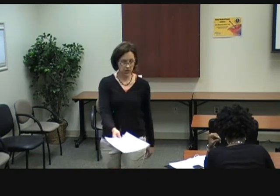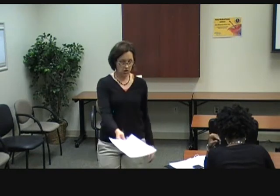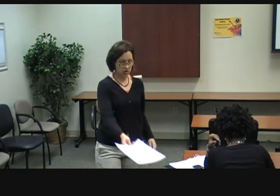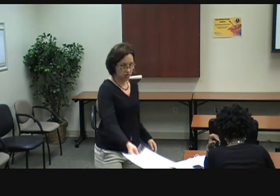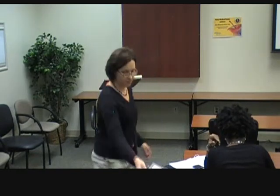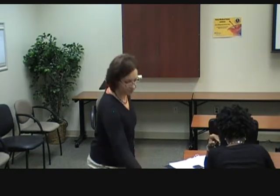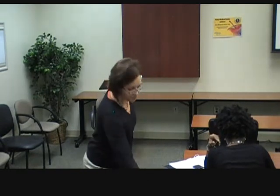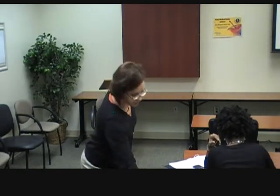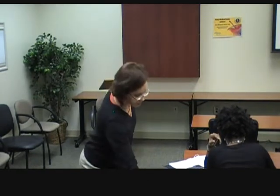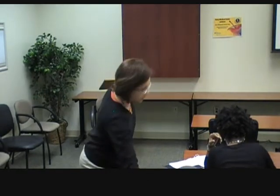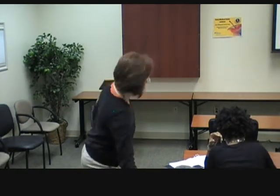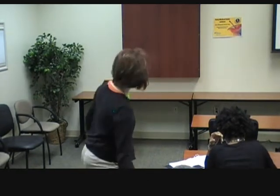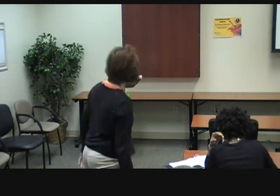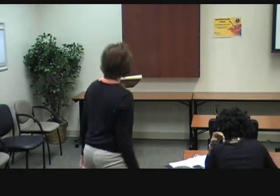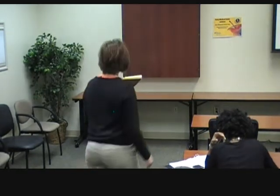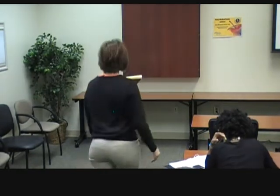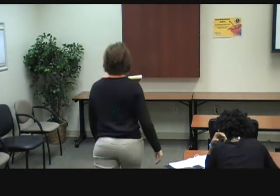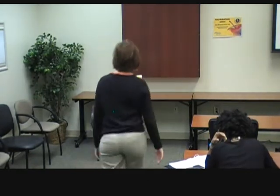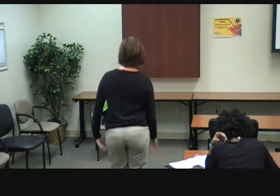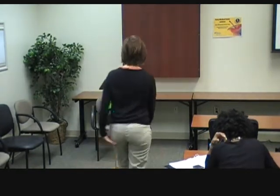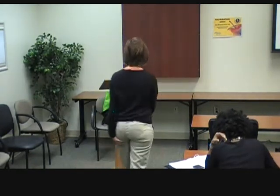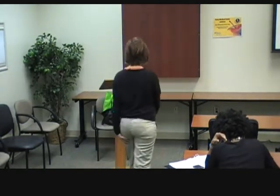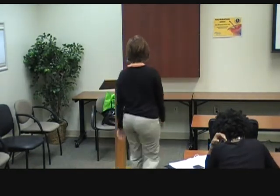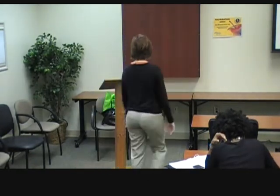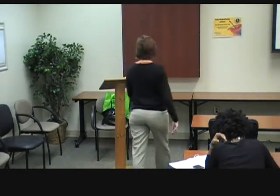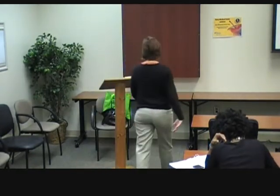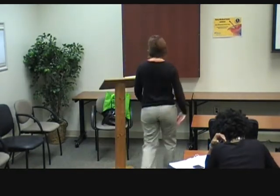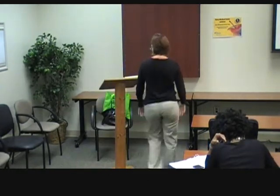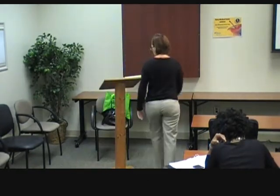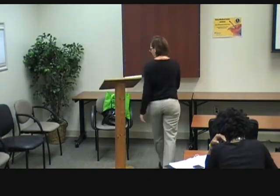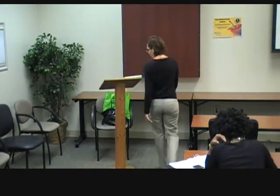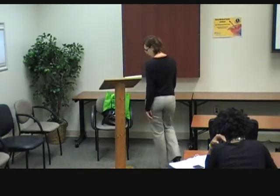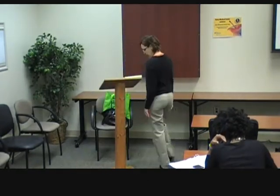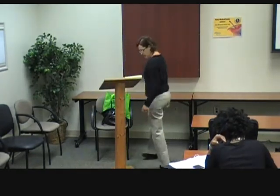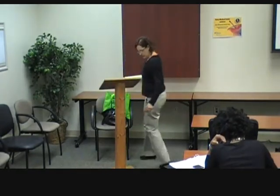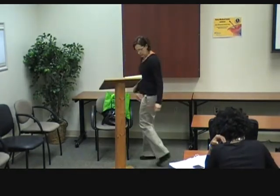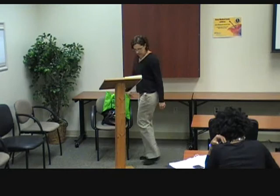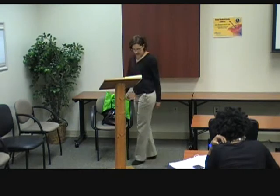Here you go. You're welcome. So,